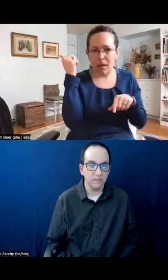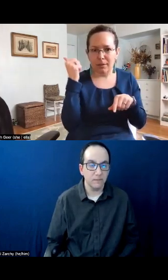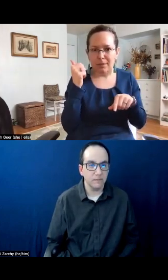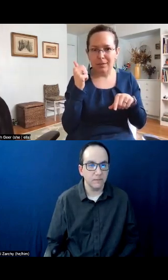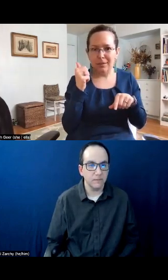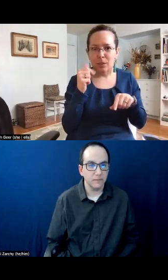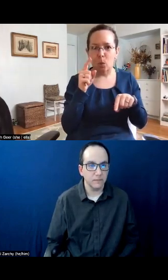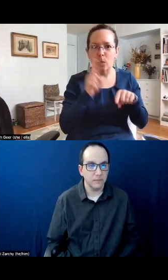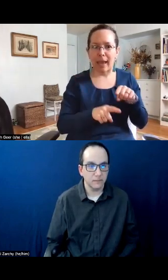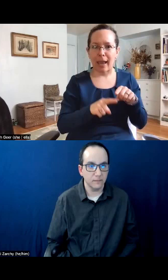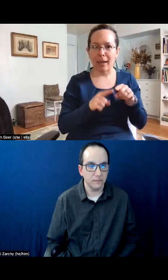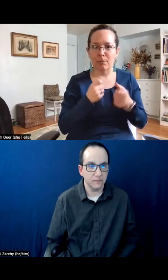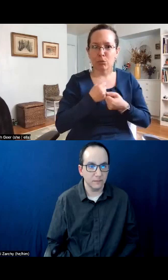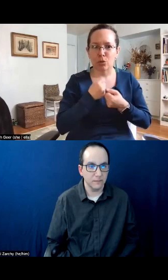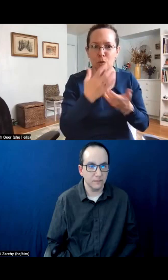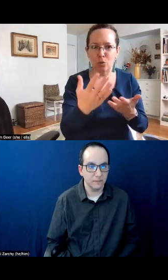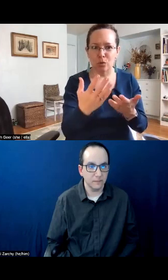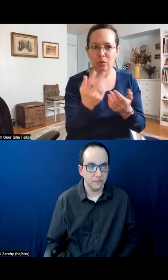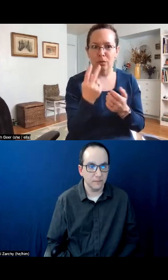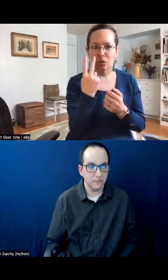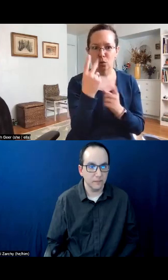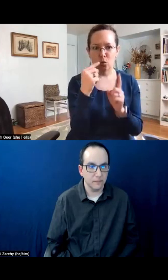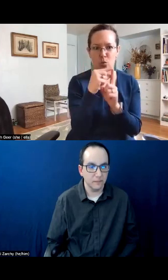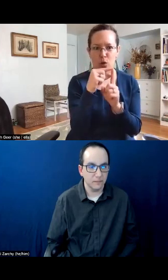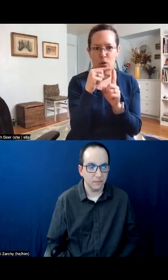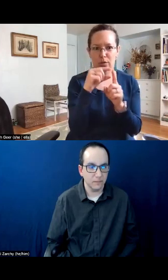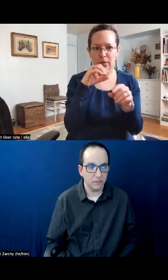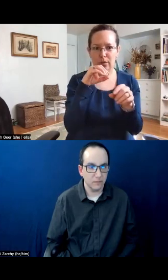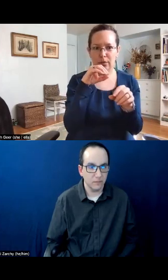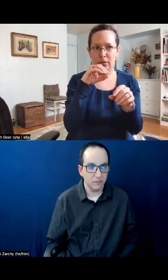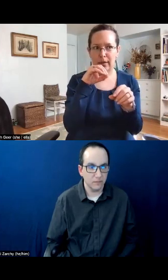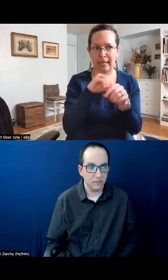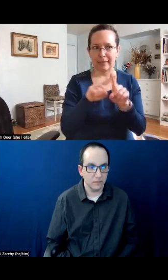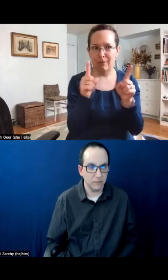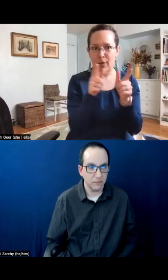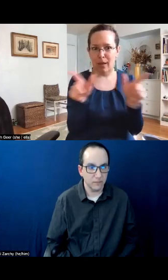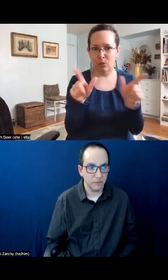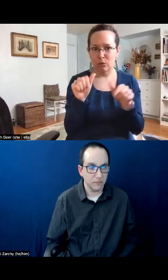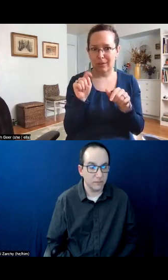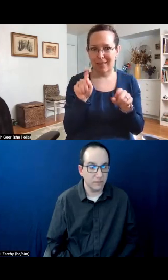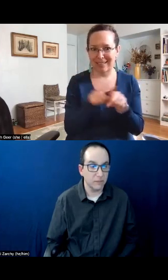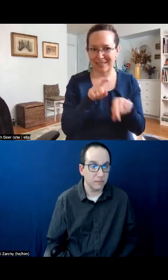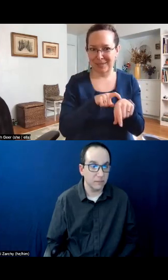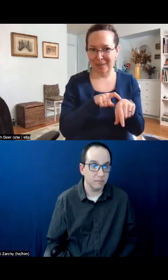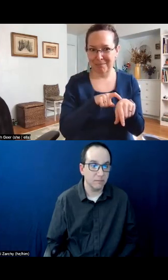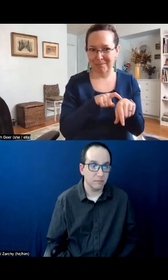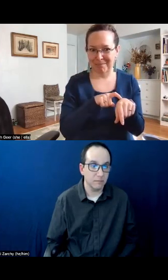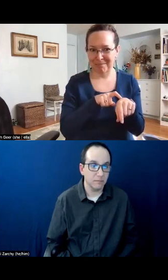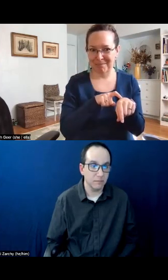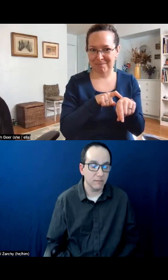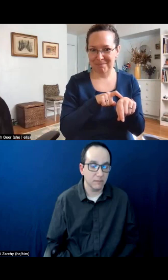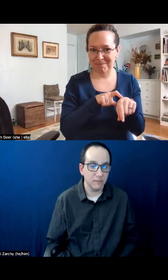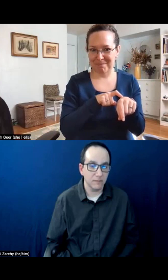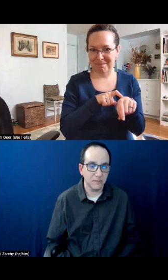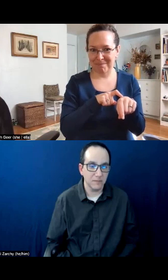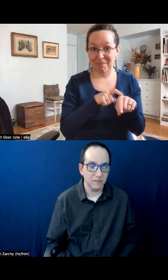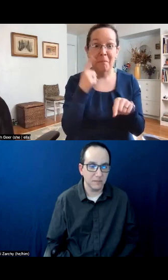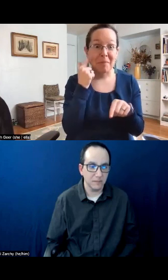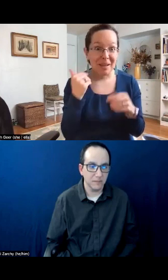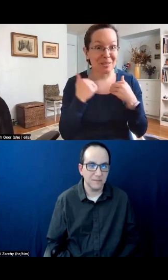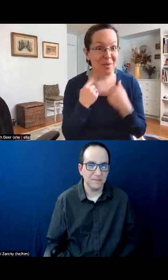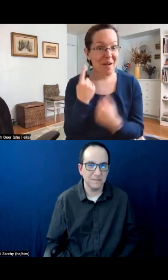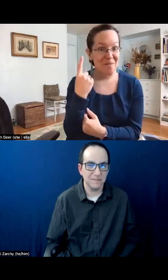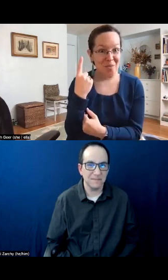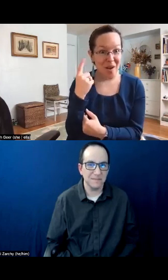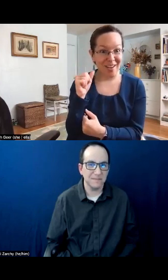the second. And that's okay, that's a normal part of the process in acquisition. It just happens when the brain recognizes, I can't produce two different words in two